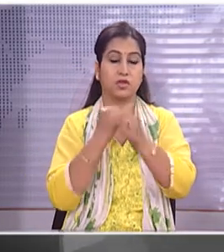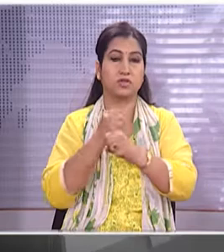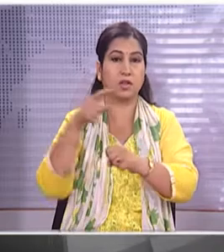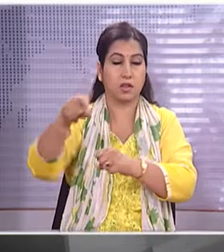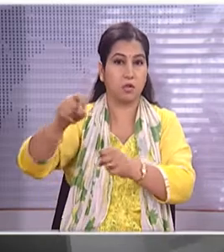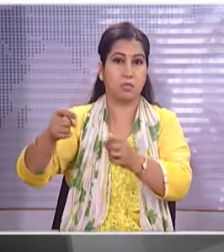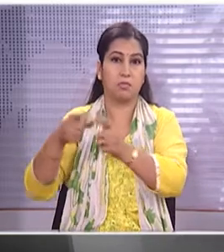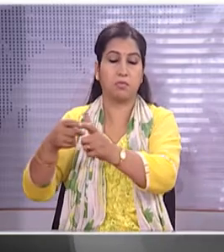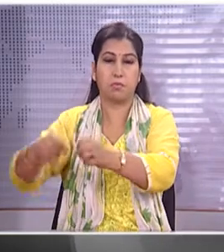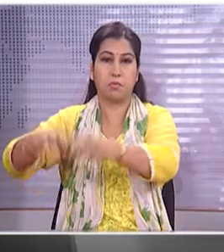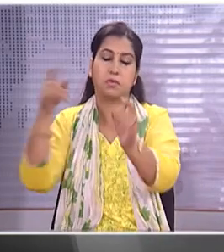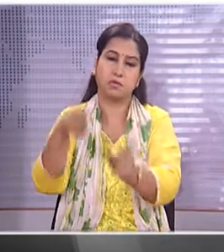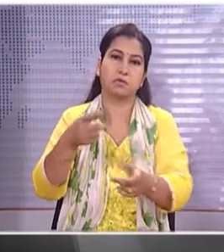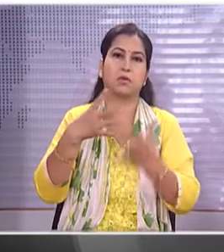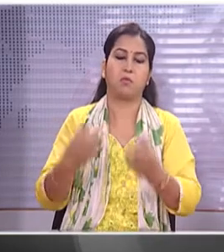strikes.